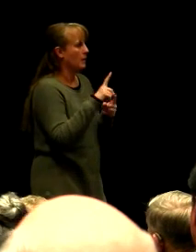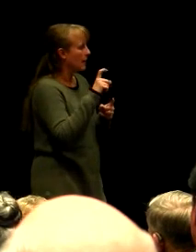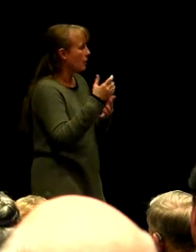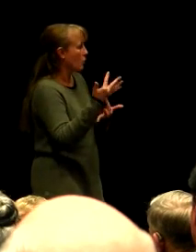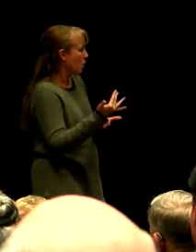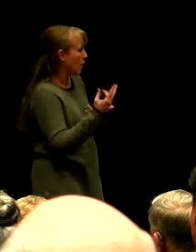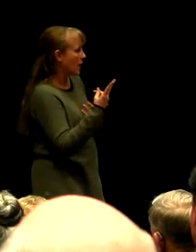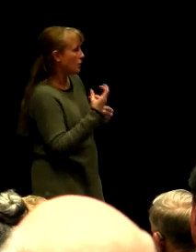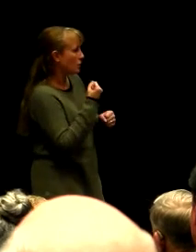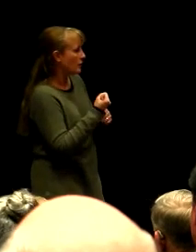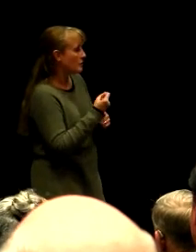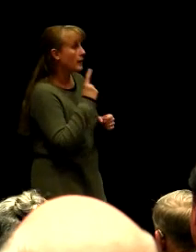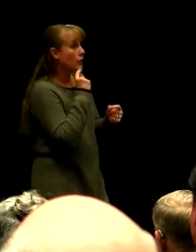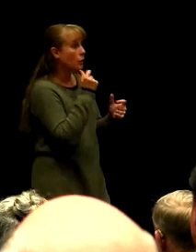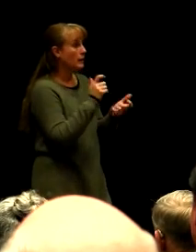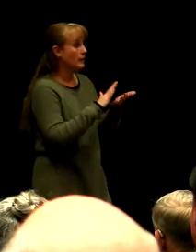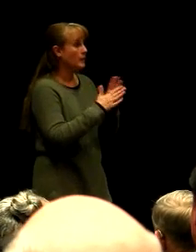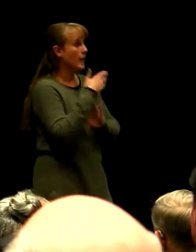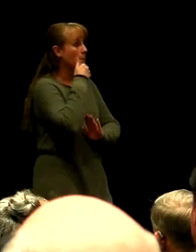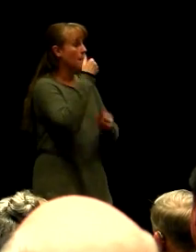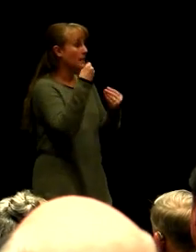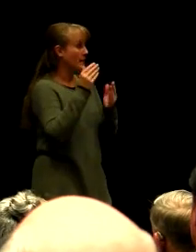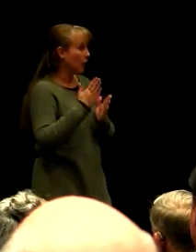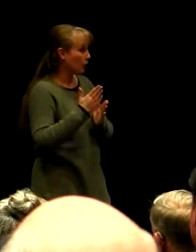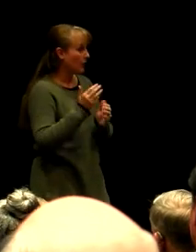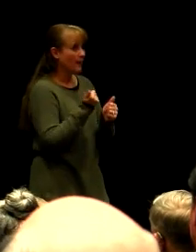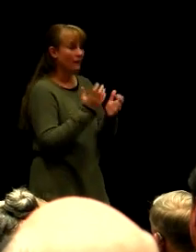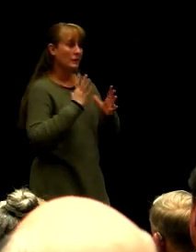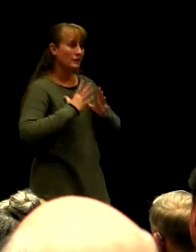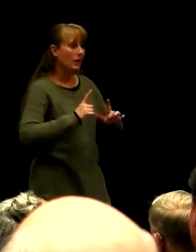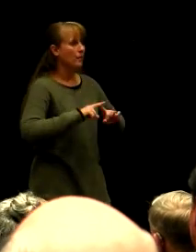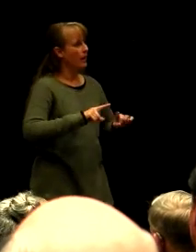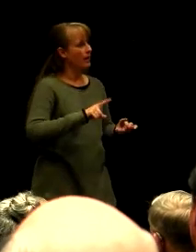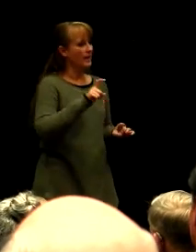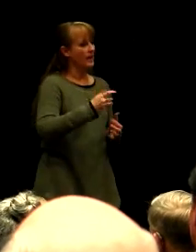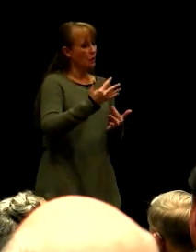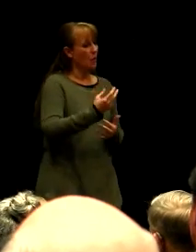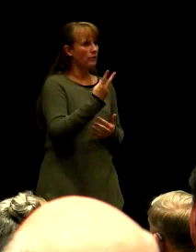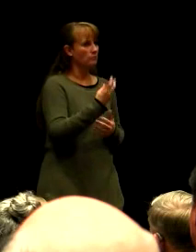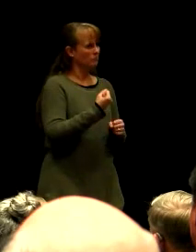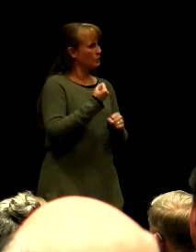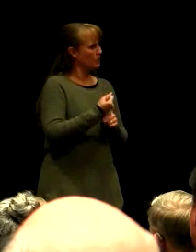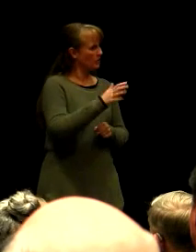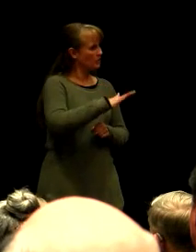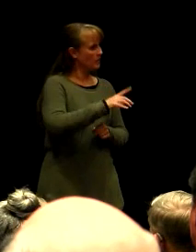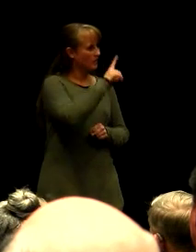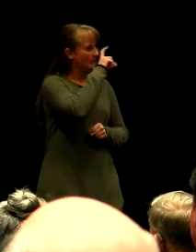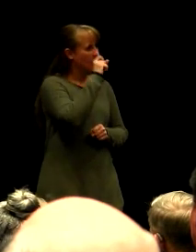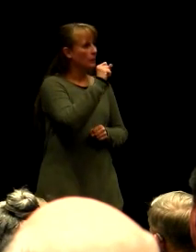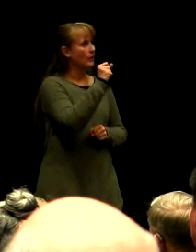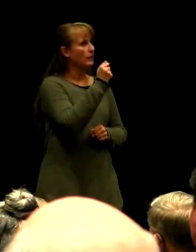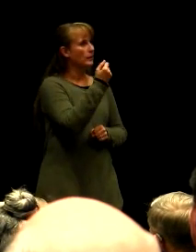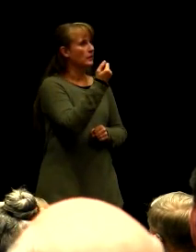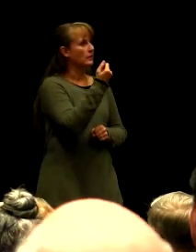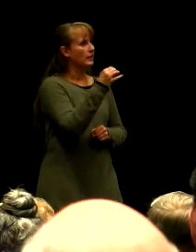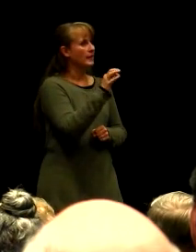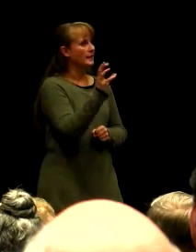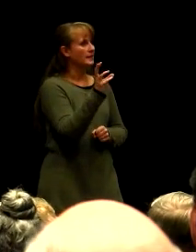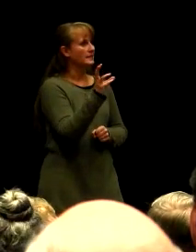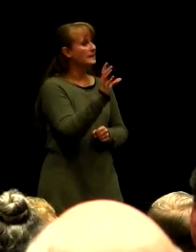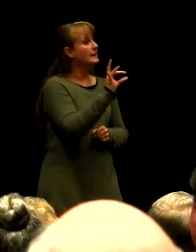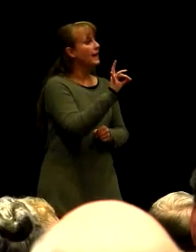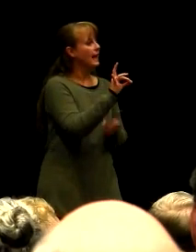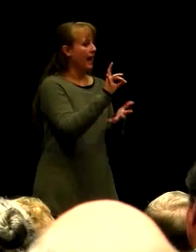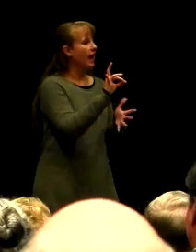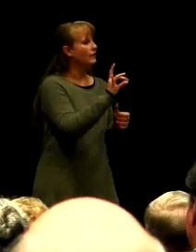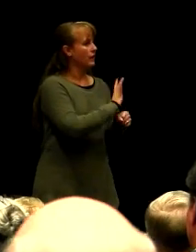did quickly become a bestseller. And everything was great. But it came out, I think it was the summer of 68, so it was